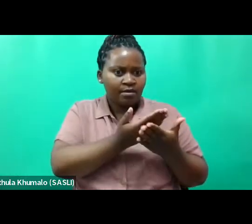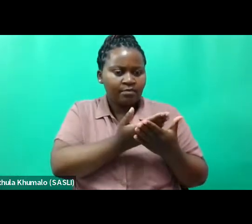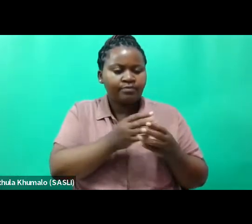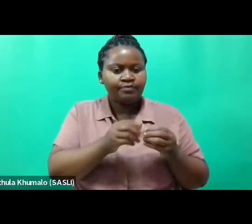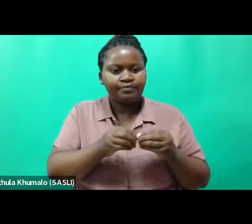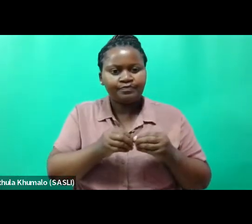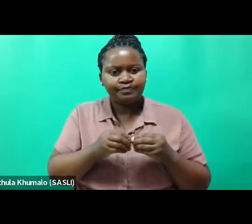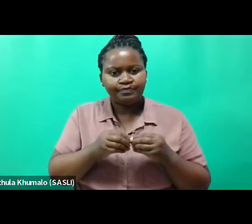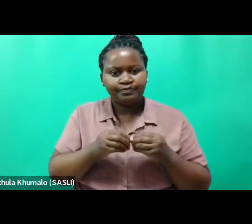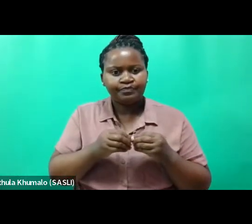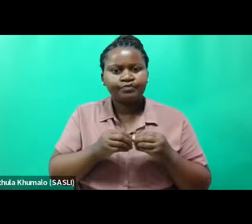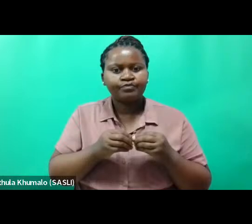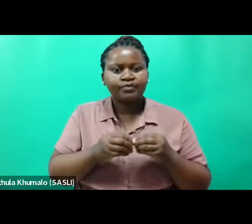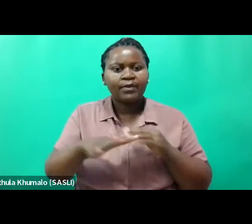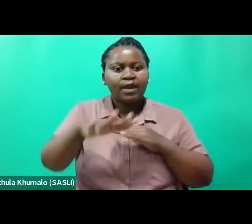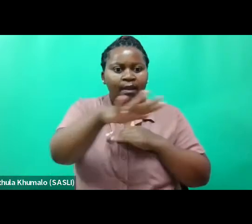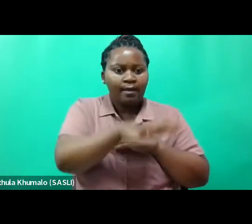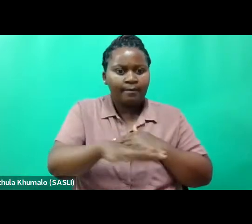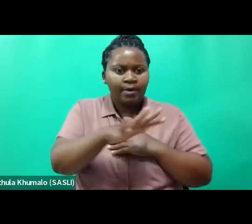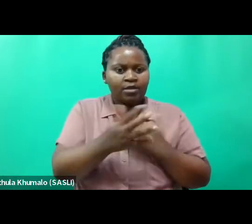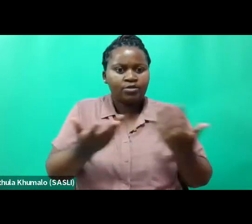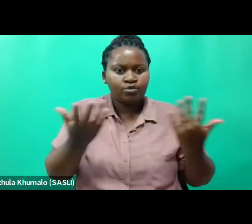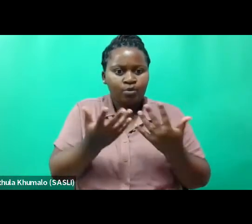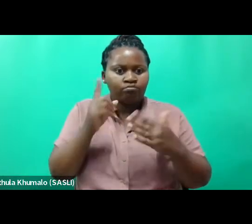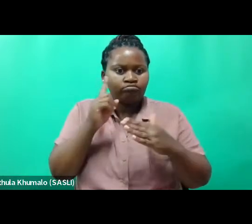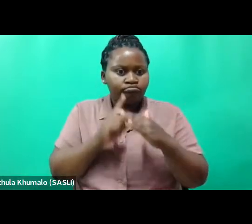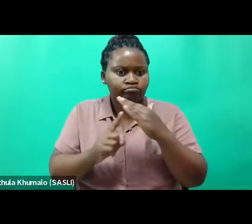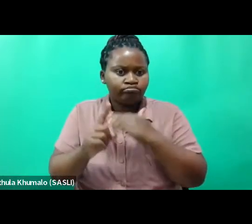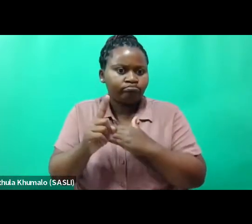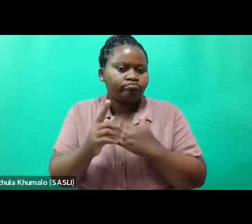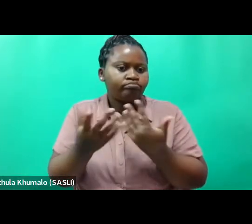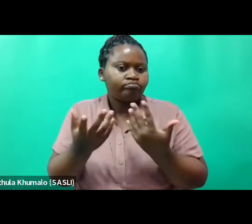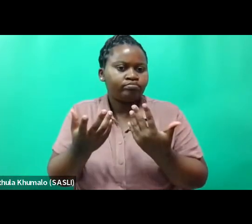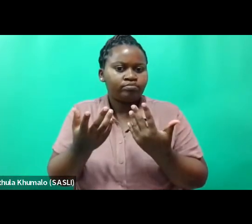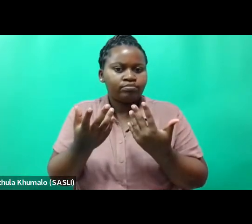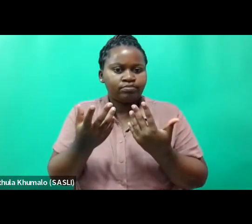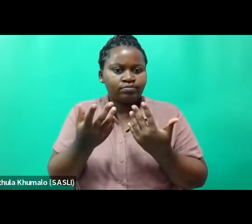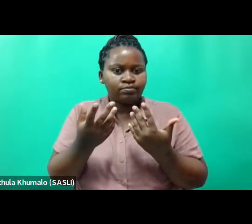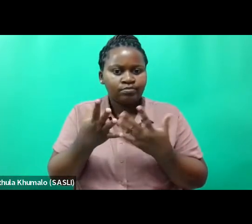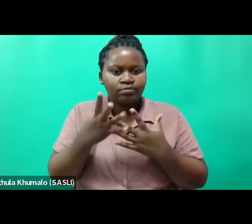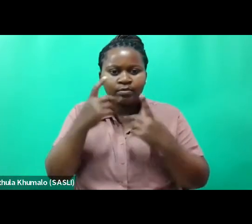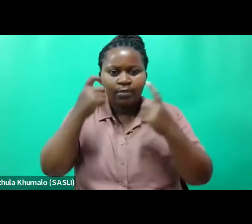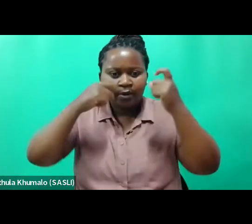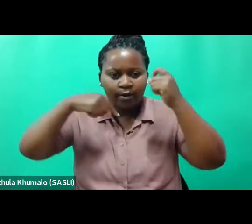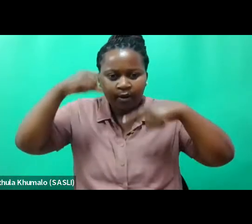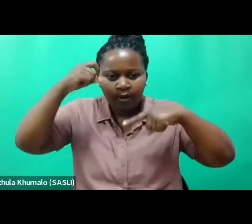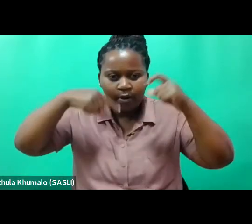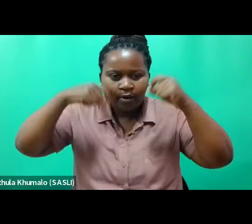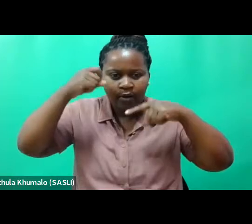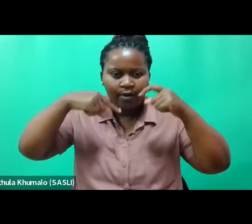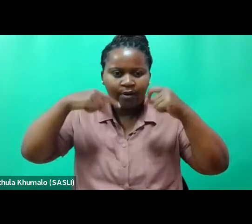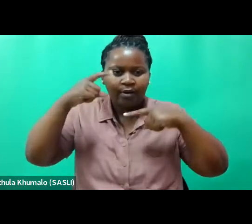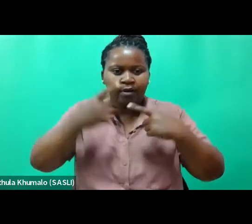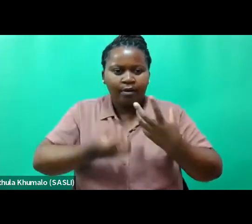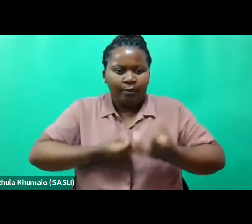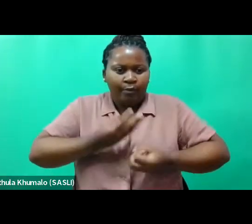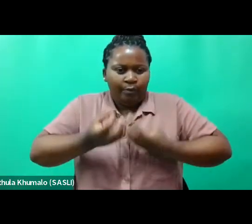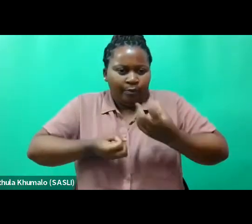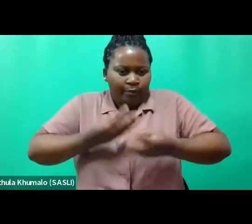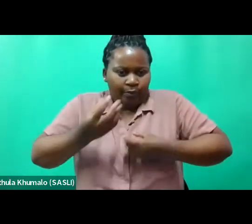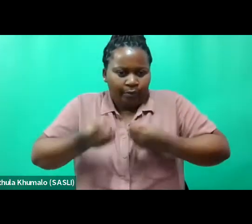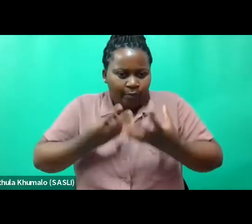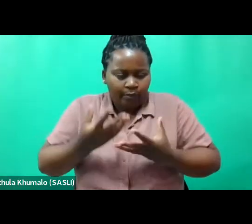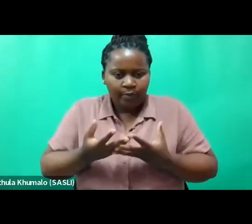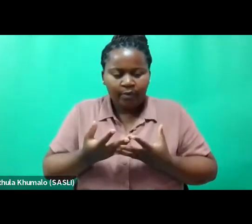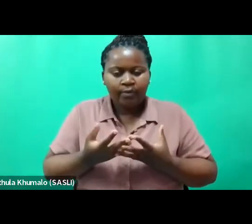a place where I can go have a meltdown or at least cry a little when things got too stressful.